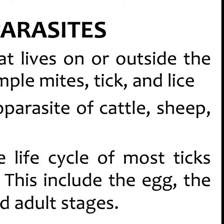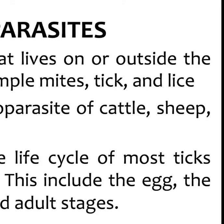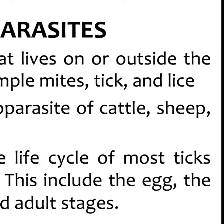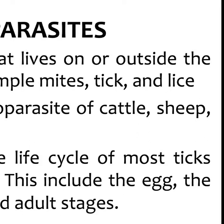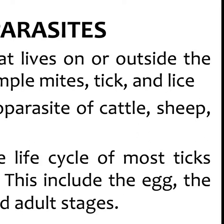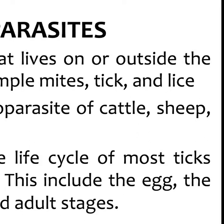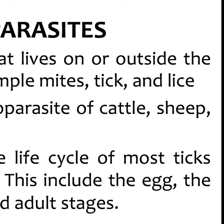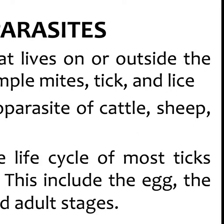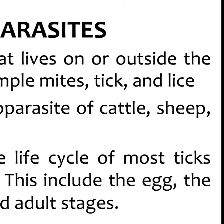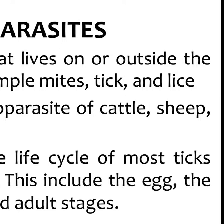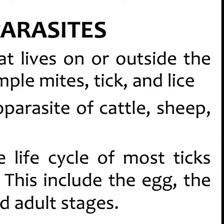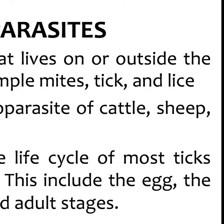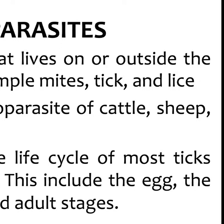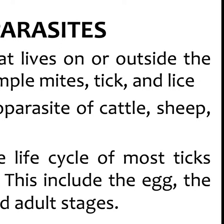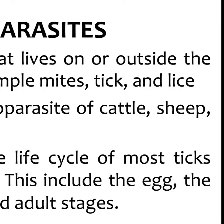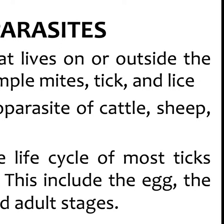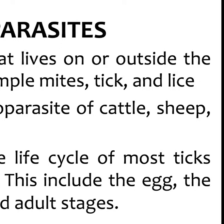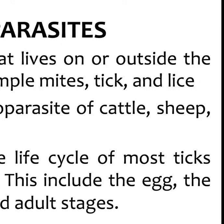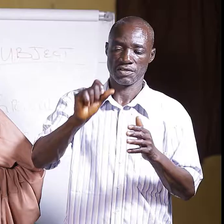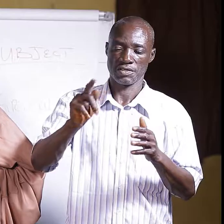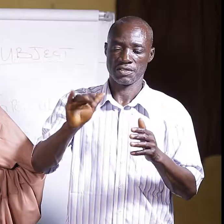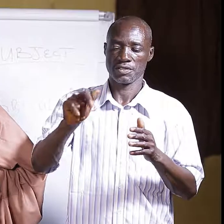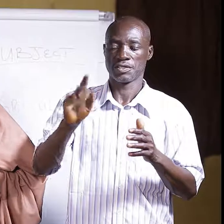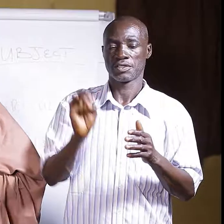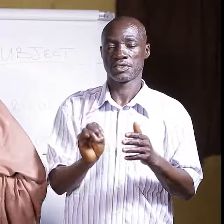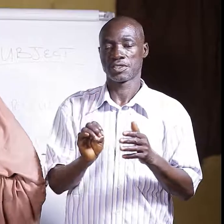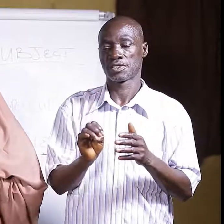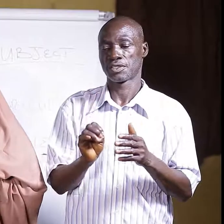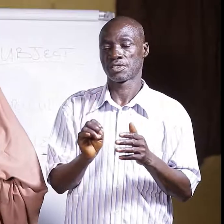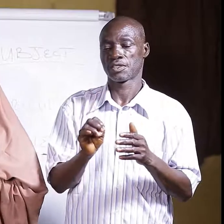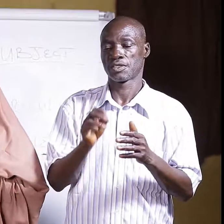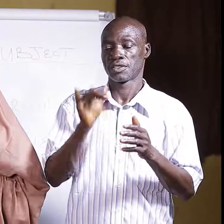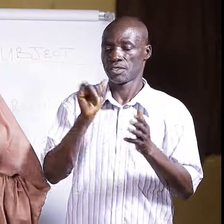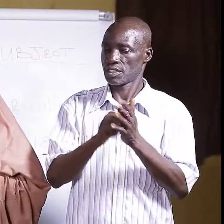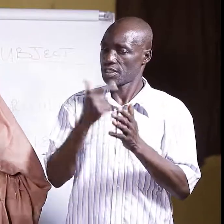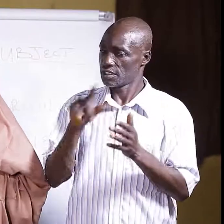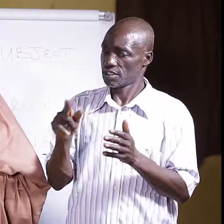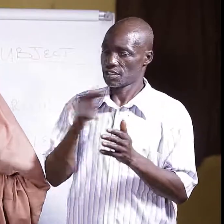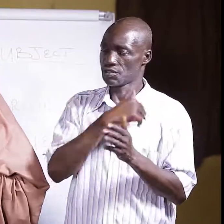the nymph, and the adult stage. The life cycle, we say they what?